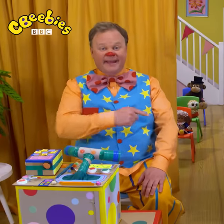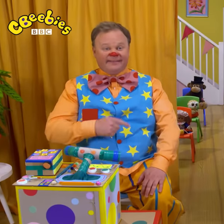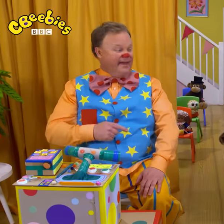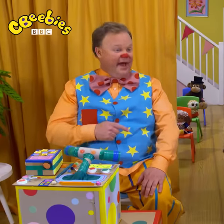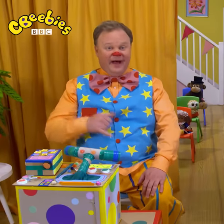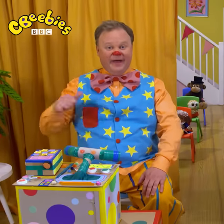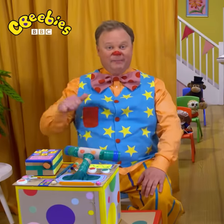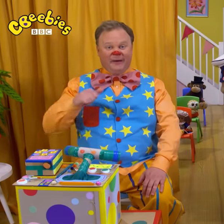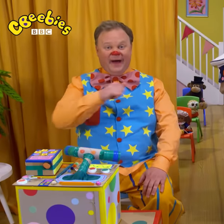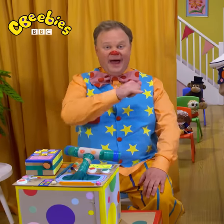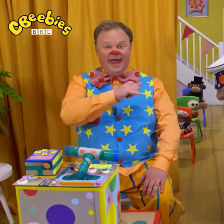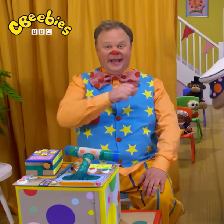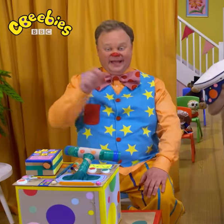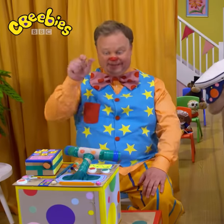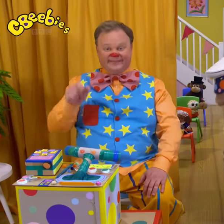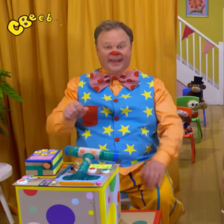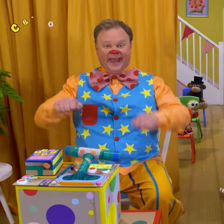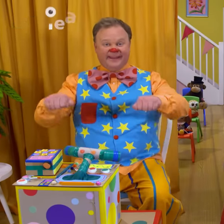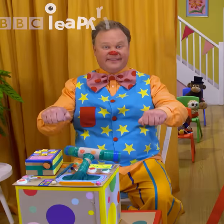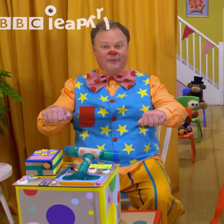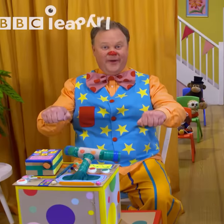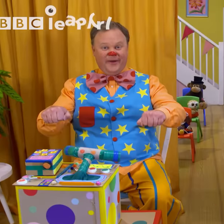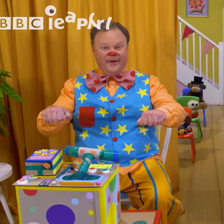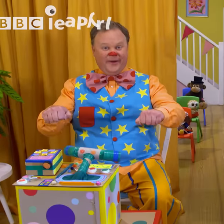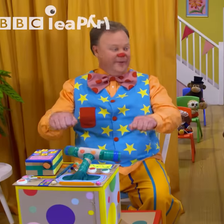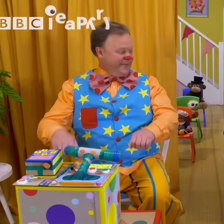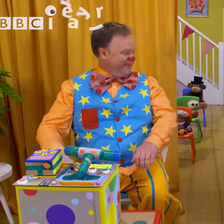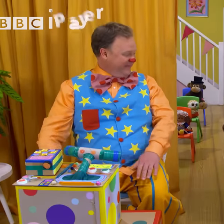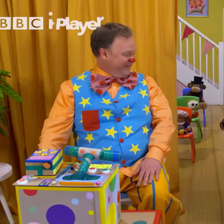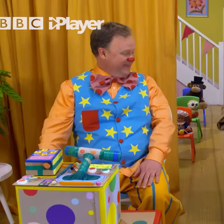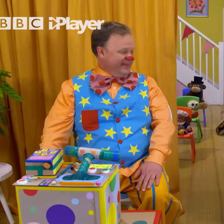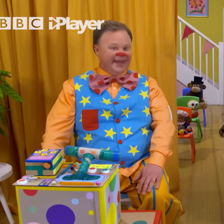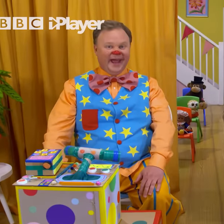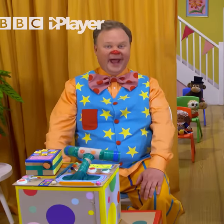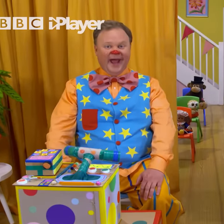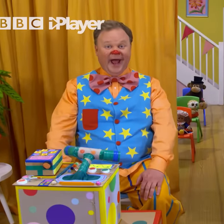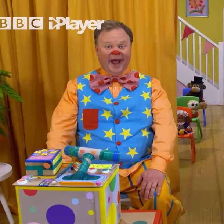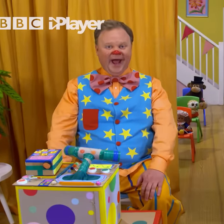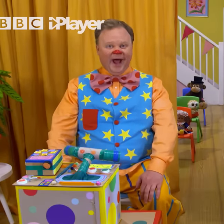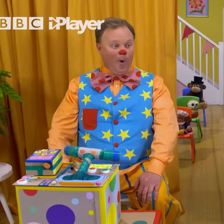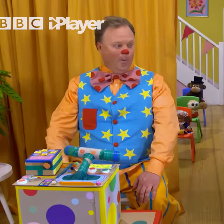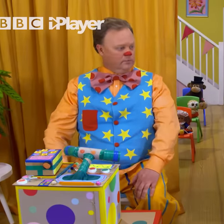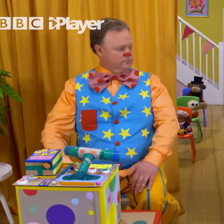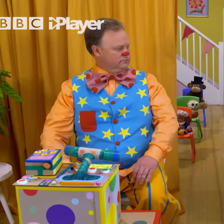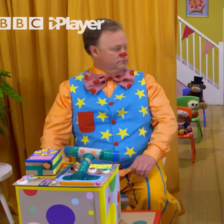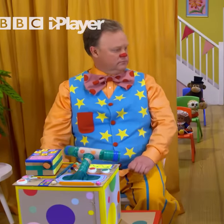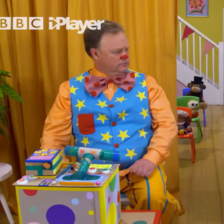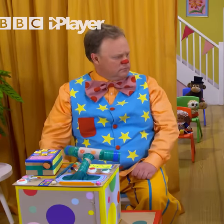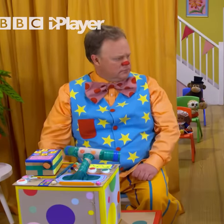These are the pilot seats. Woohoo! That's right, the boy. Right, now, excuse me, will you buckle up,